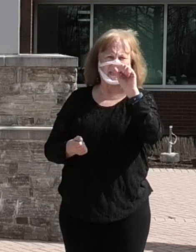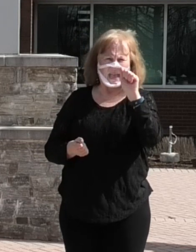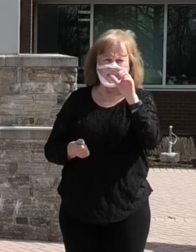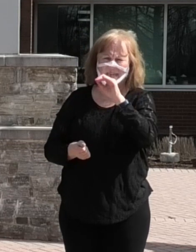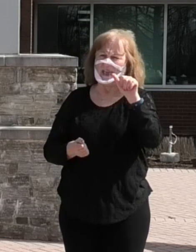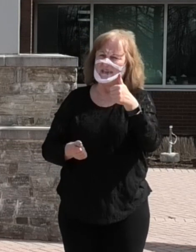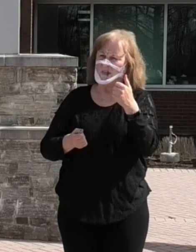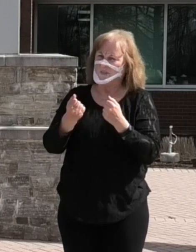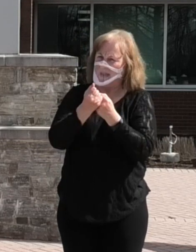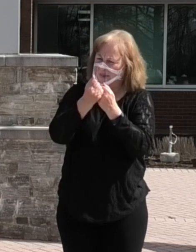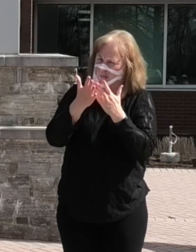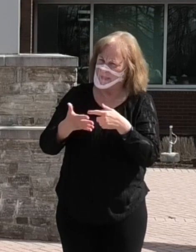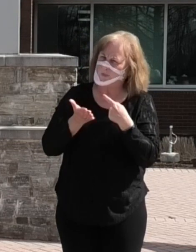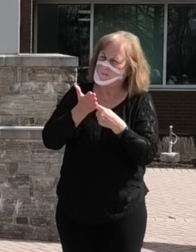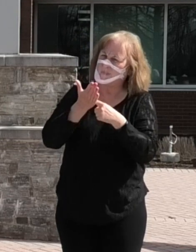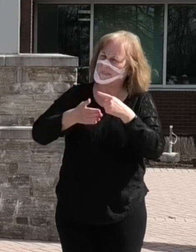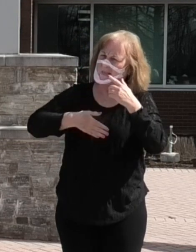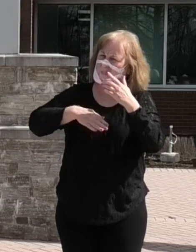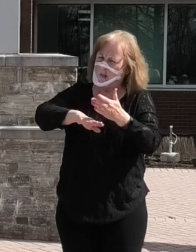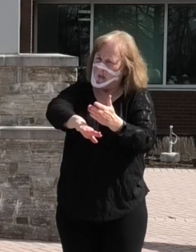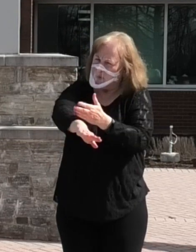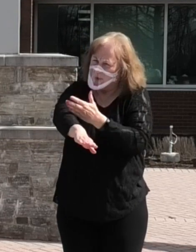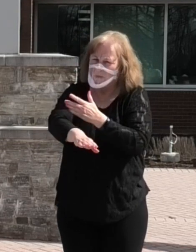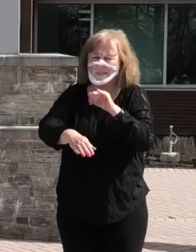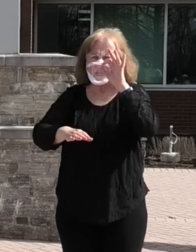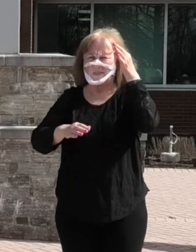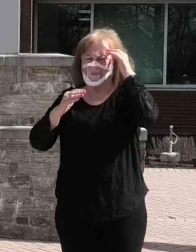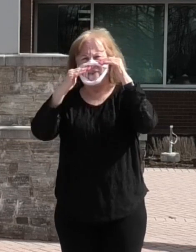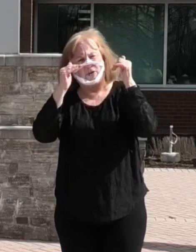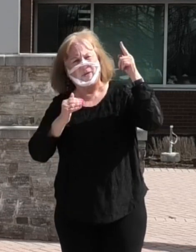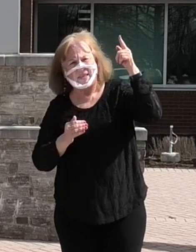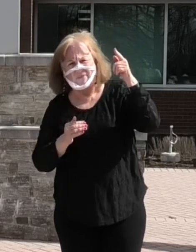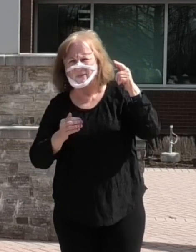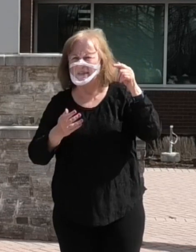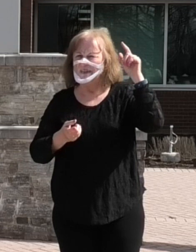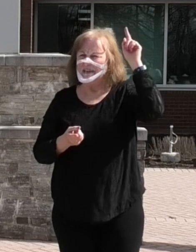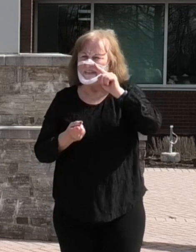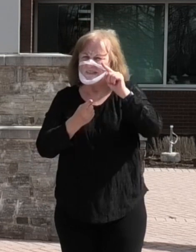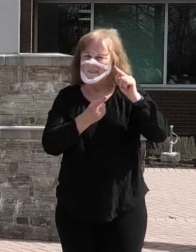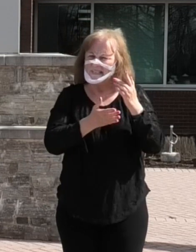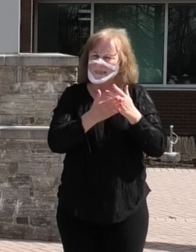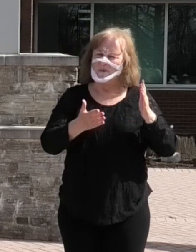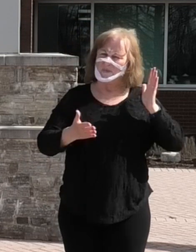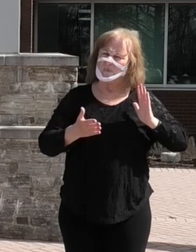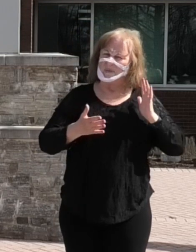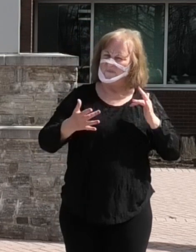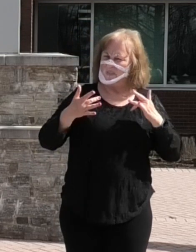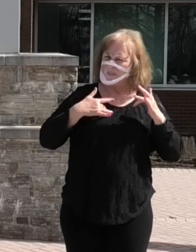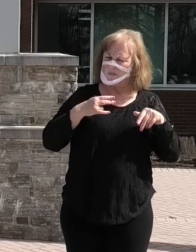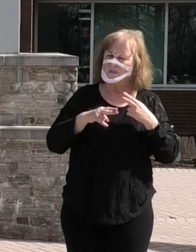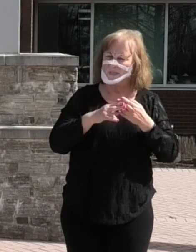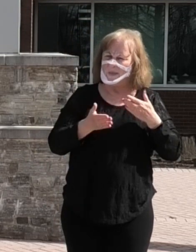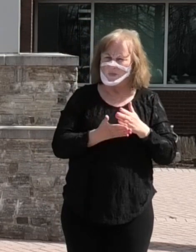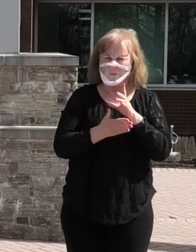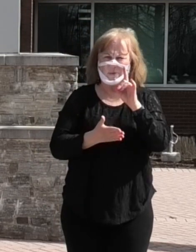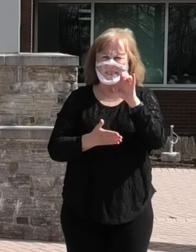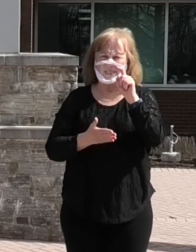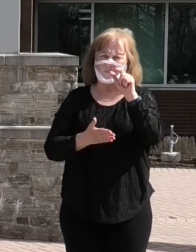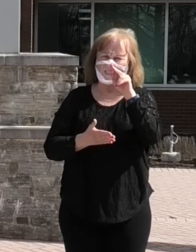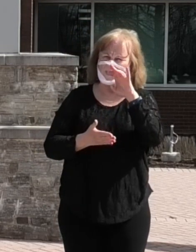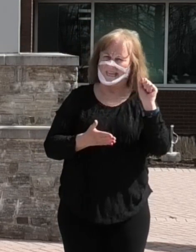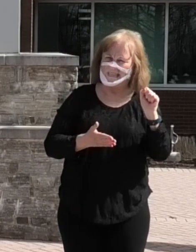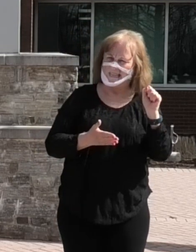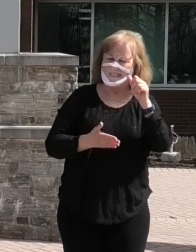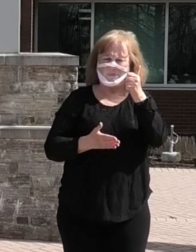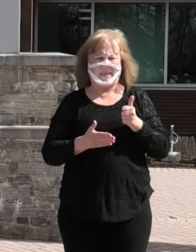other advocates to discuss progress at the federal level, alleviating some of our previous concerns about the rights of detainees being